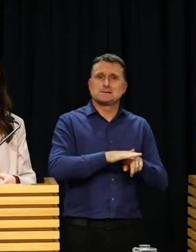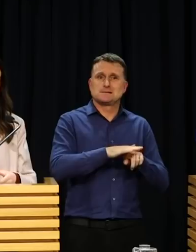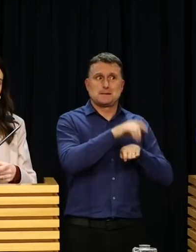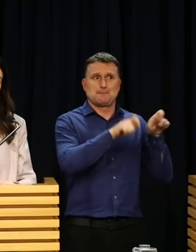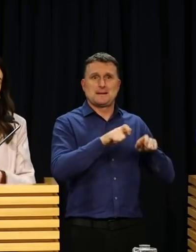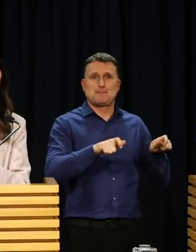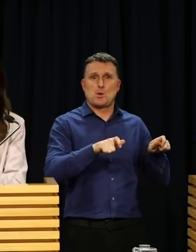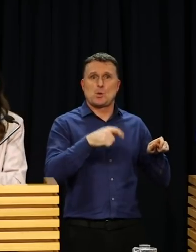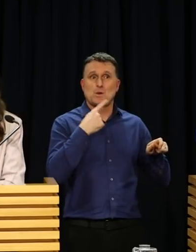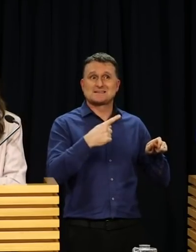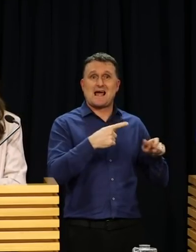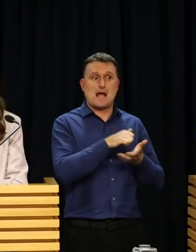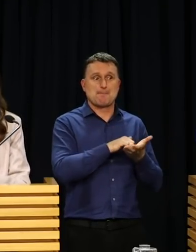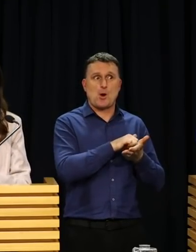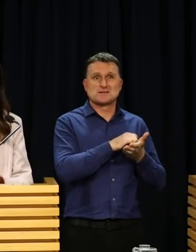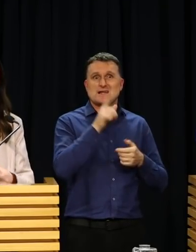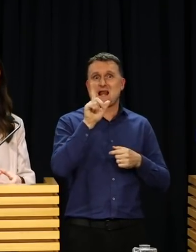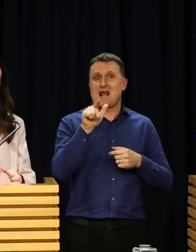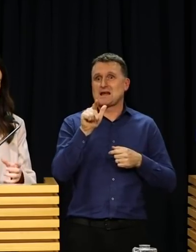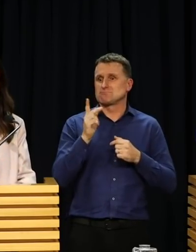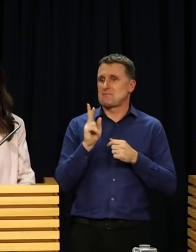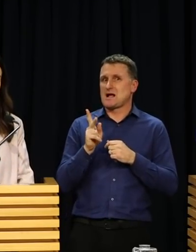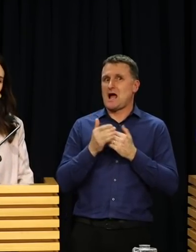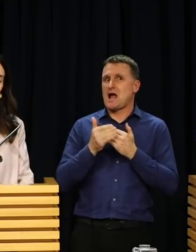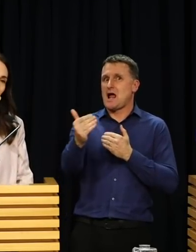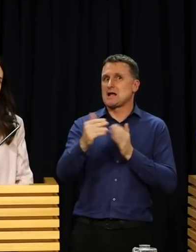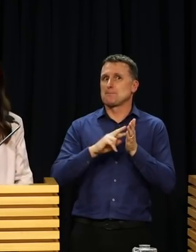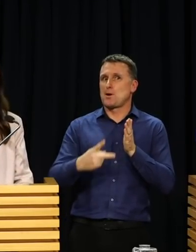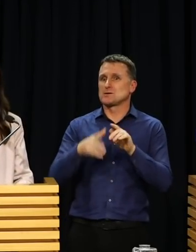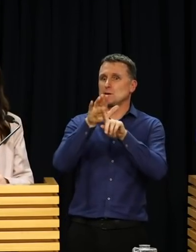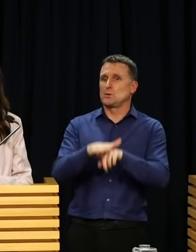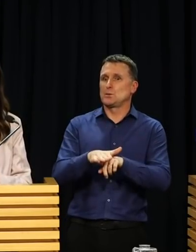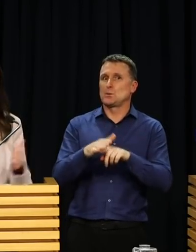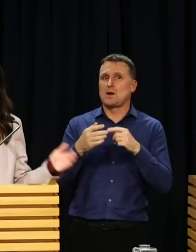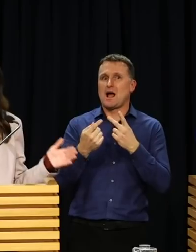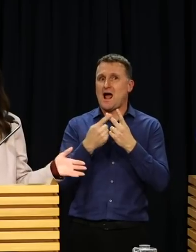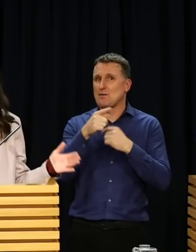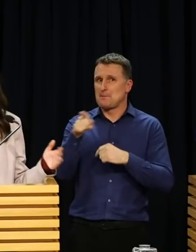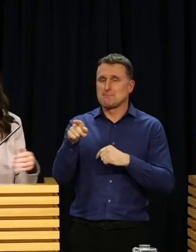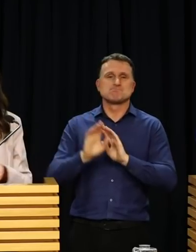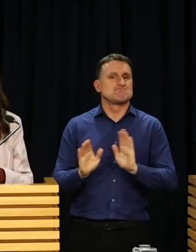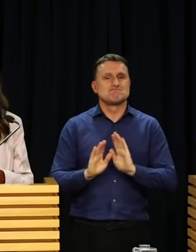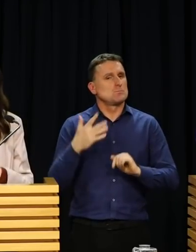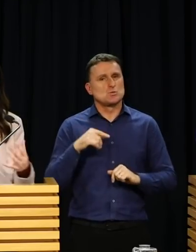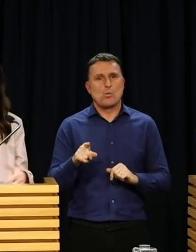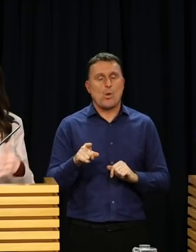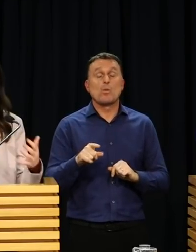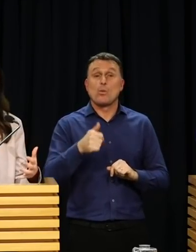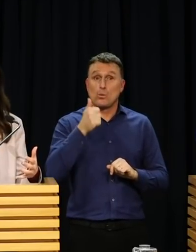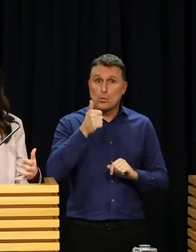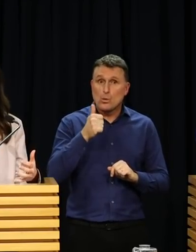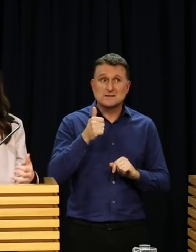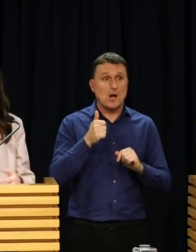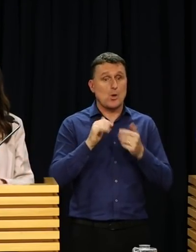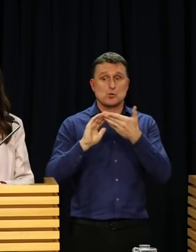that apology, then discriminate others by only having a certain policy apply to one group. There's a large group of ethnicities